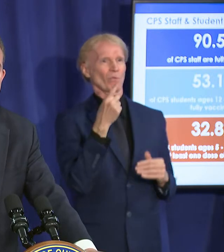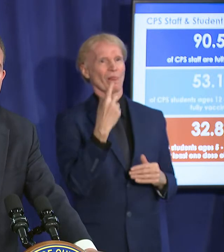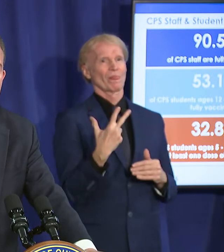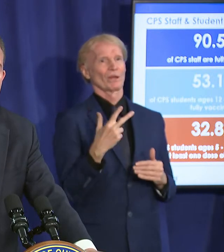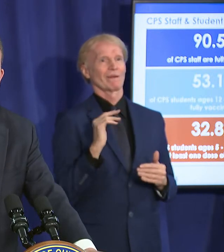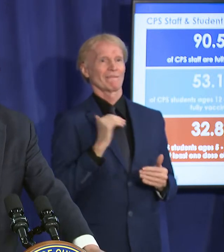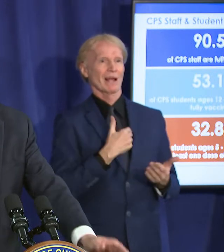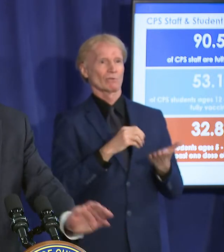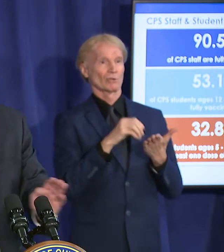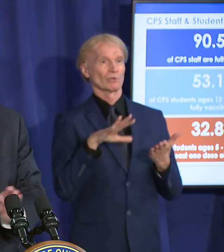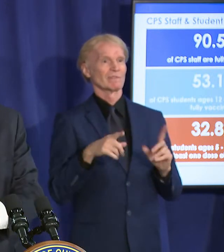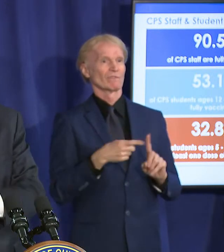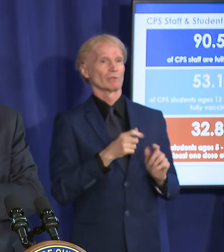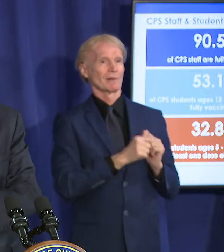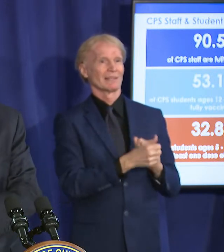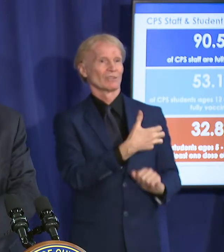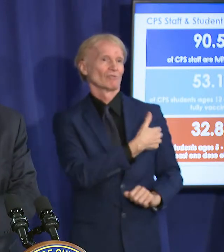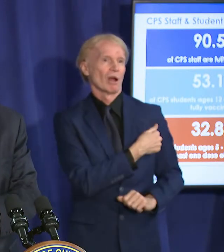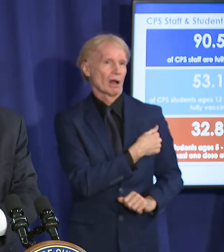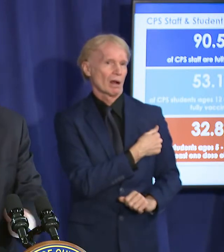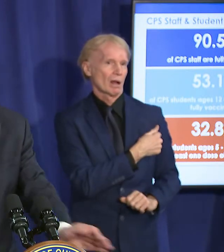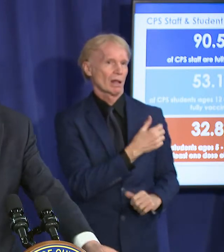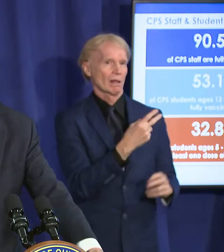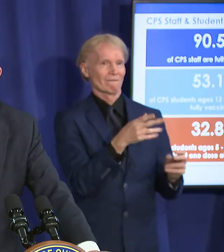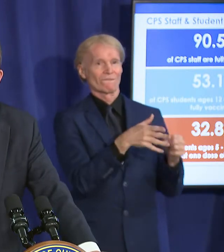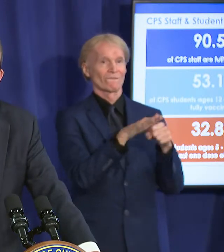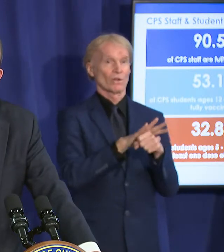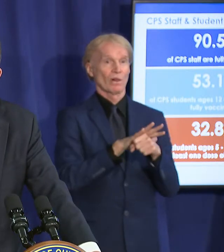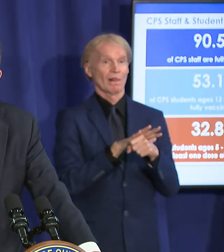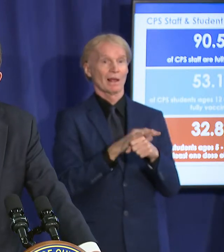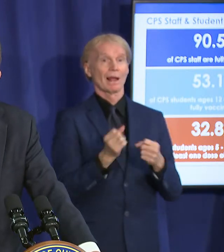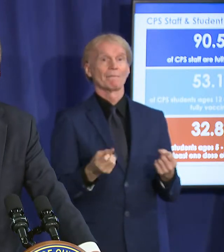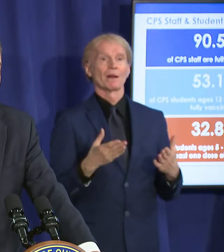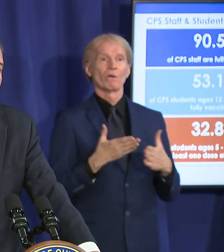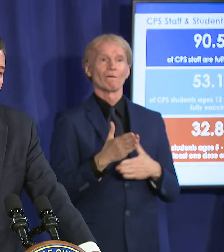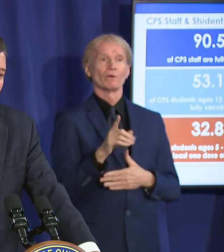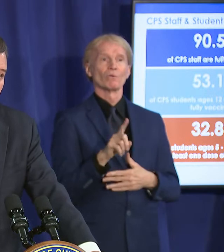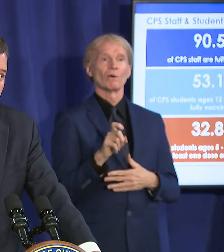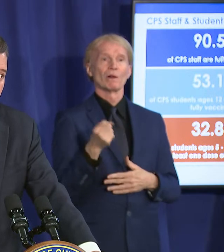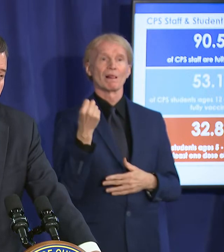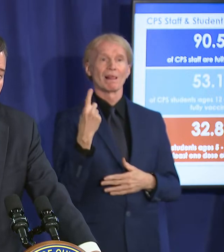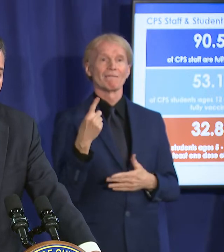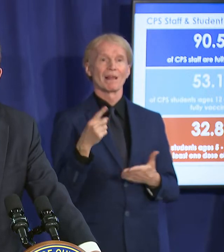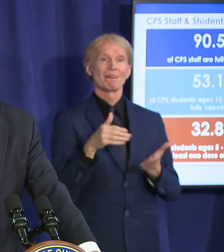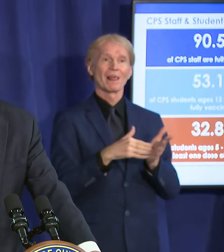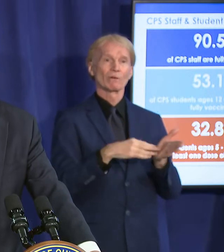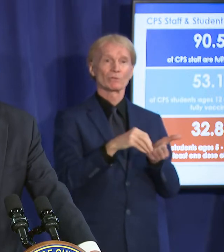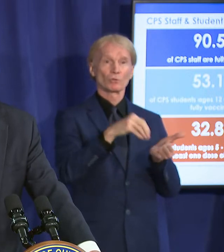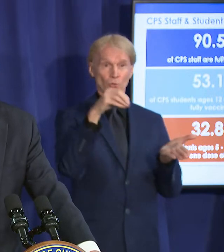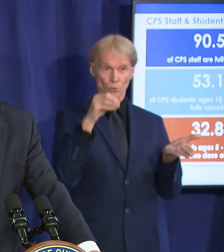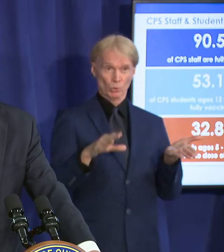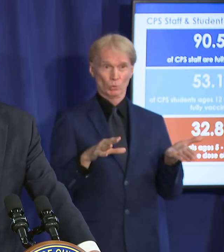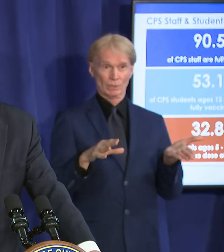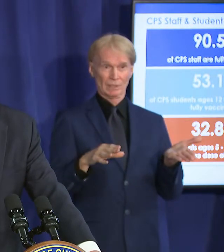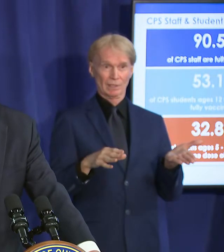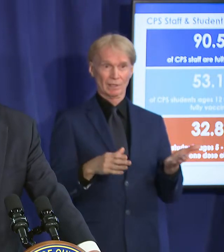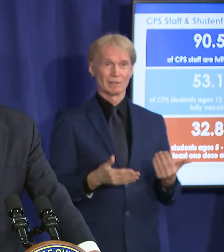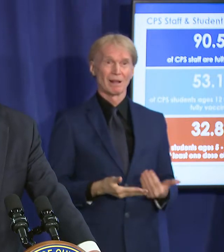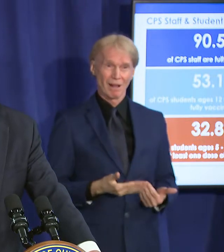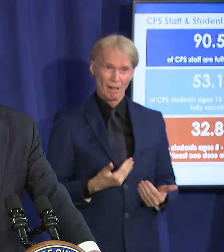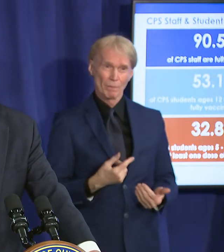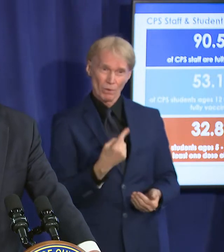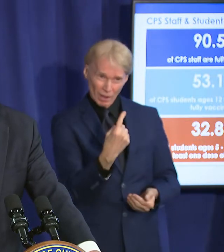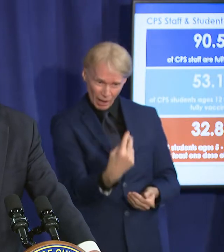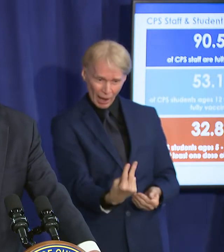their first shot. Look at, when you look at fully vaccinated, we now are over 111,000 students. Almost half of